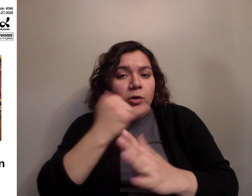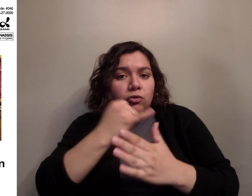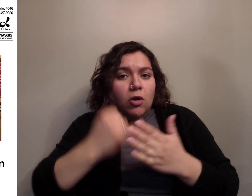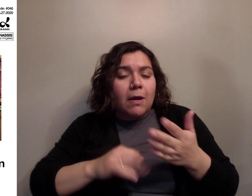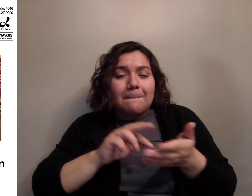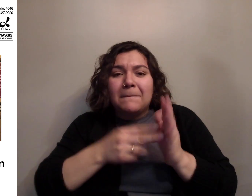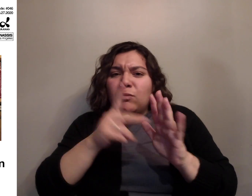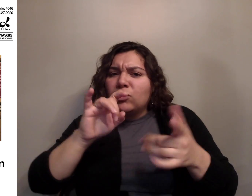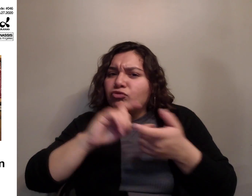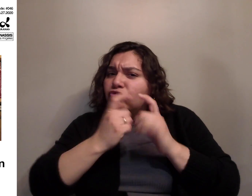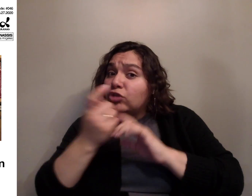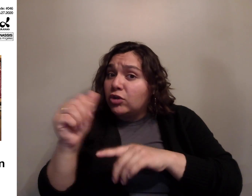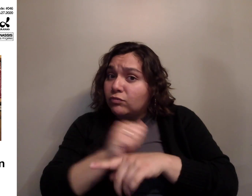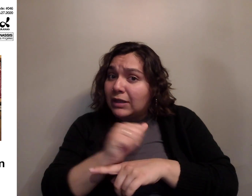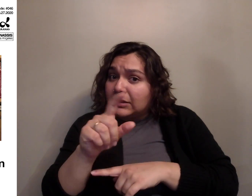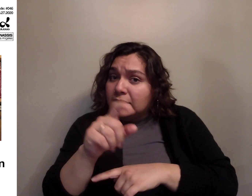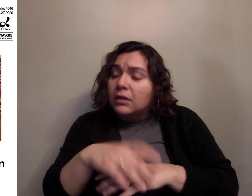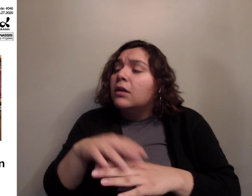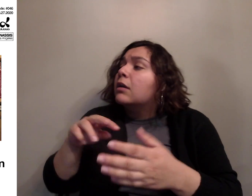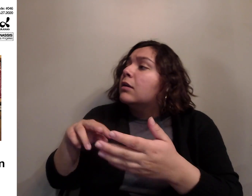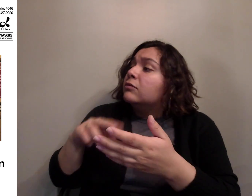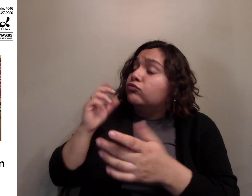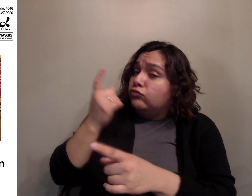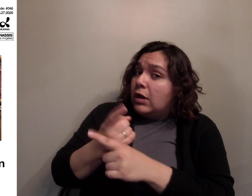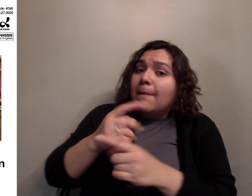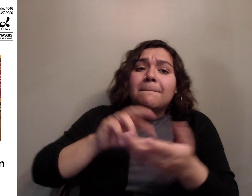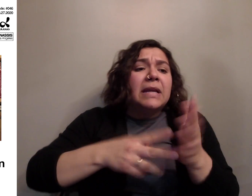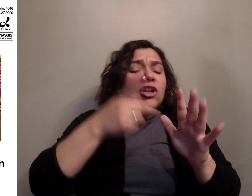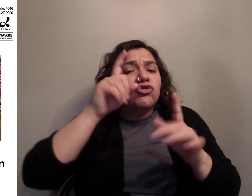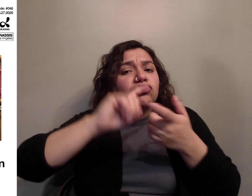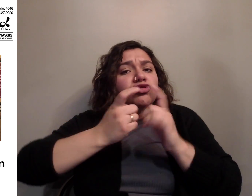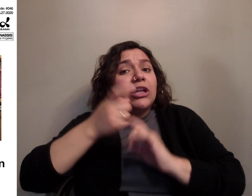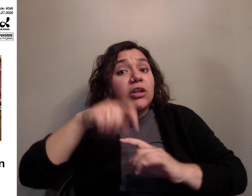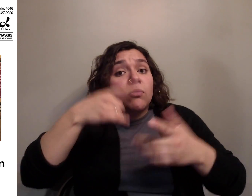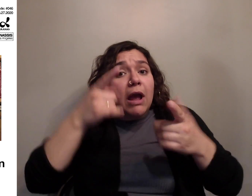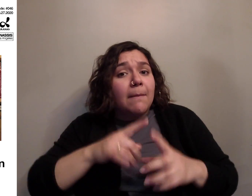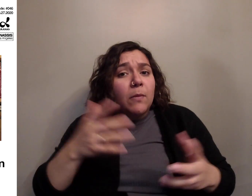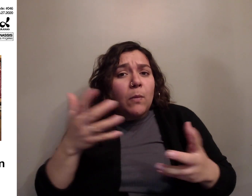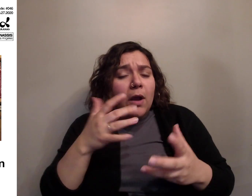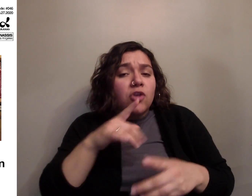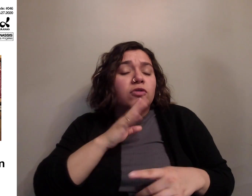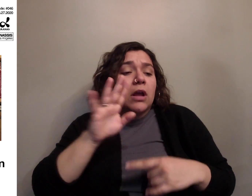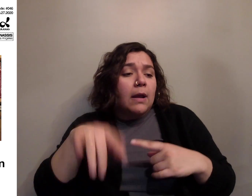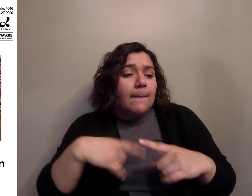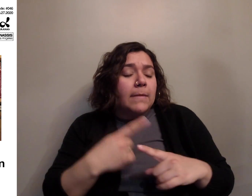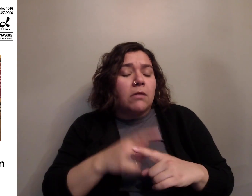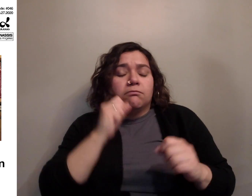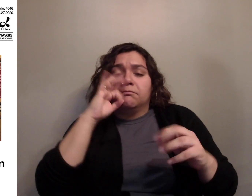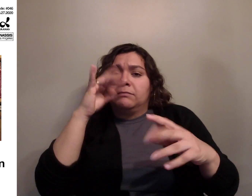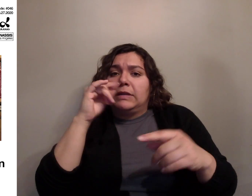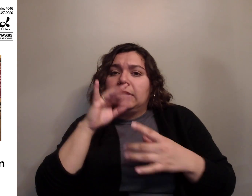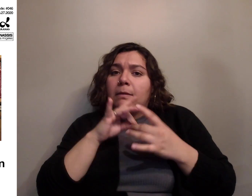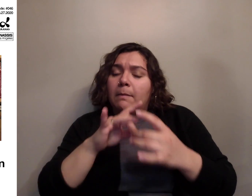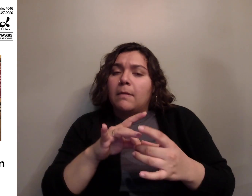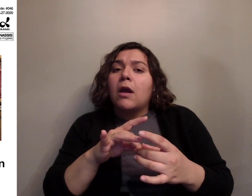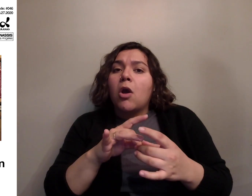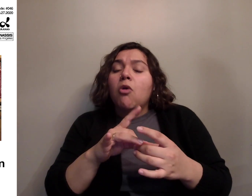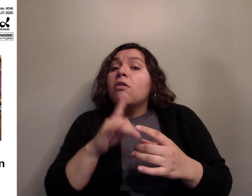for a change of practices. What are those changes that need to happen? And you